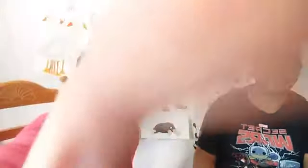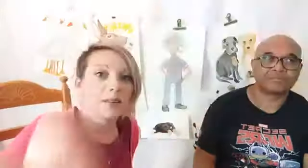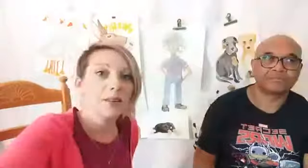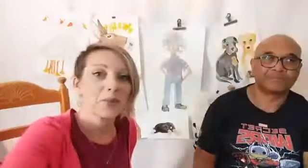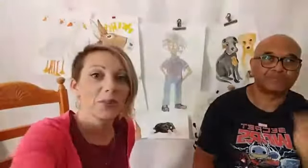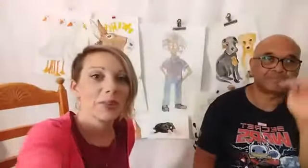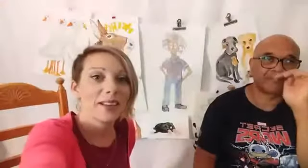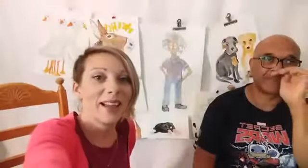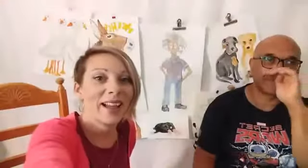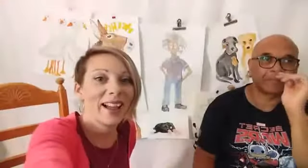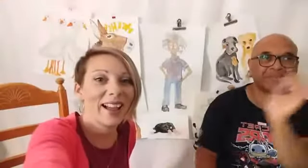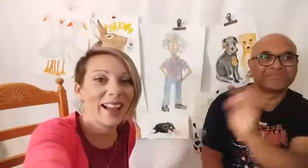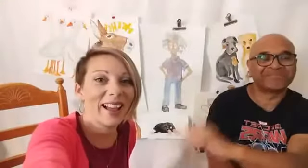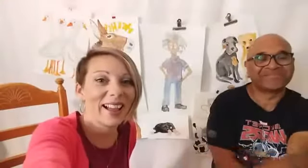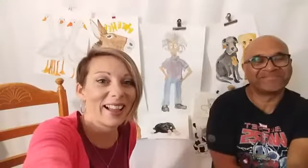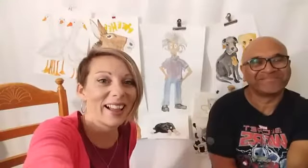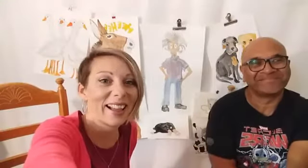go. Oh, sorry.